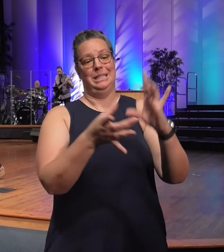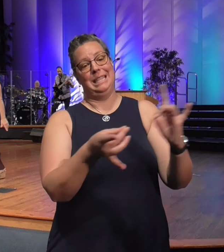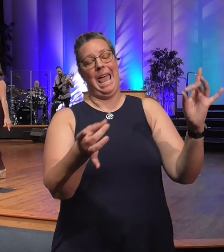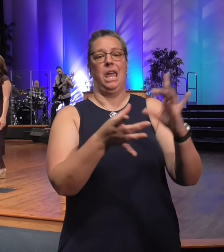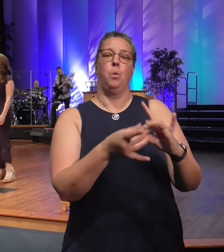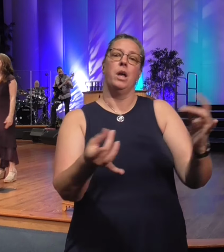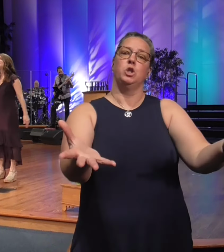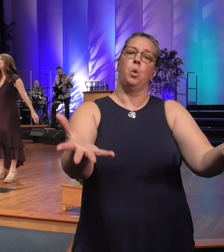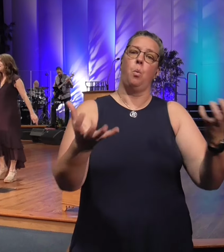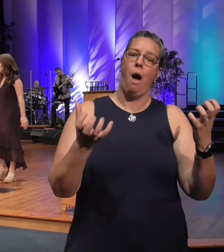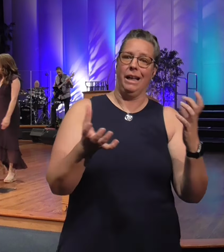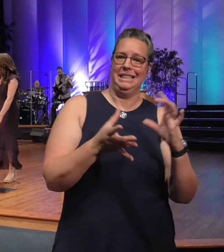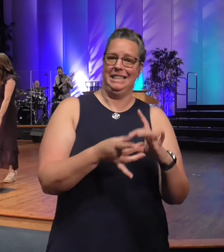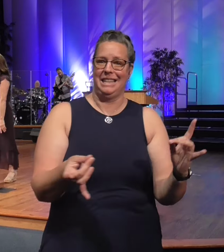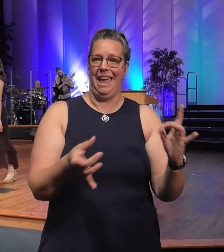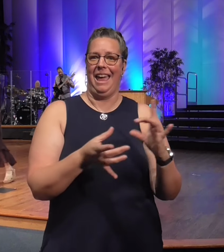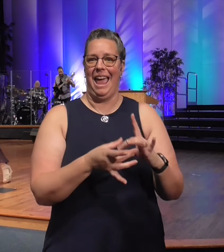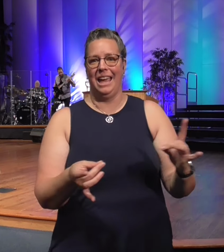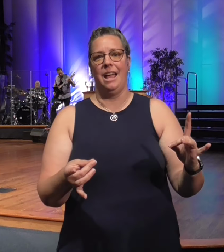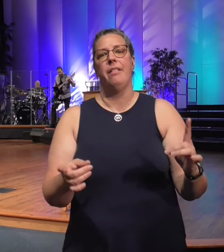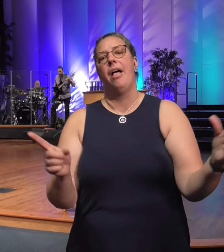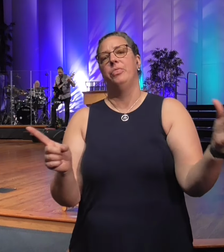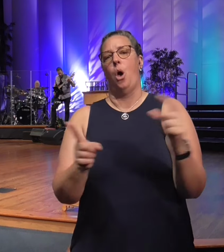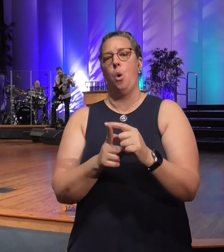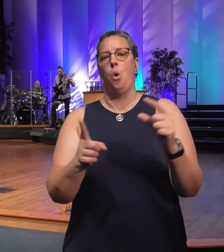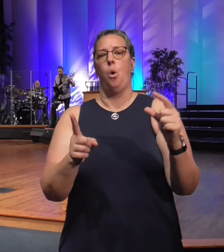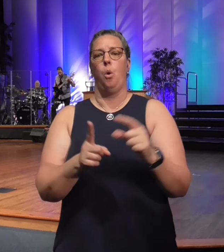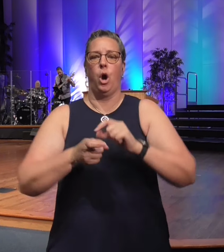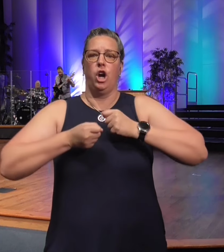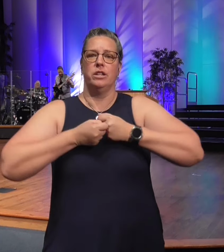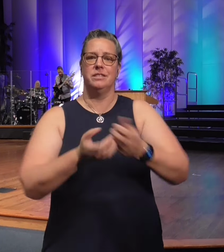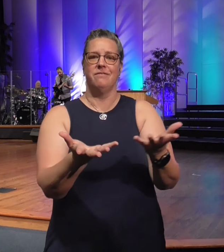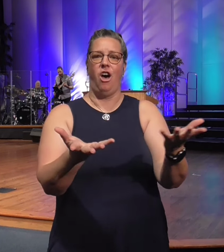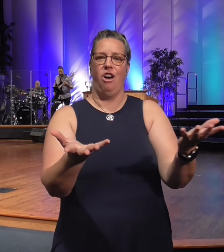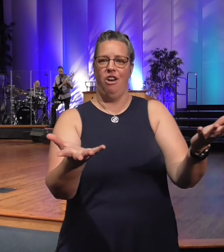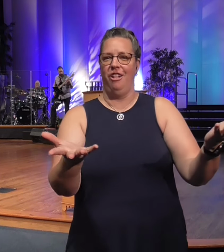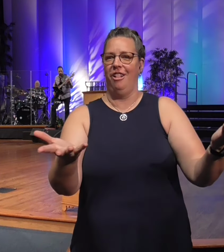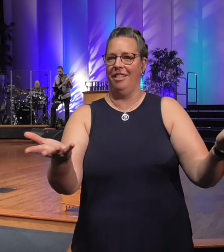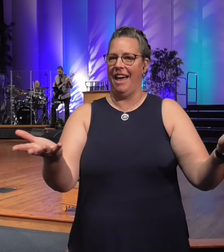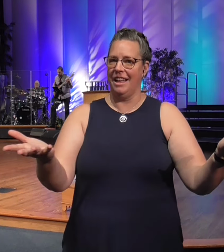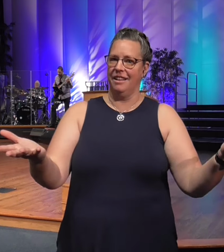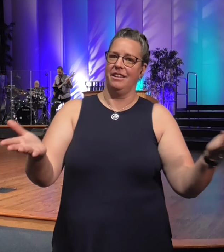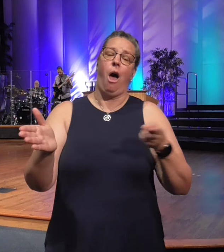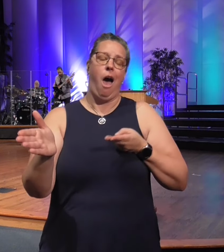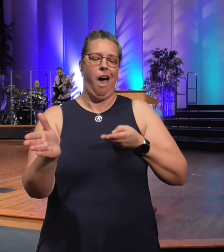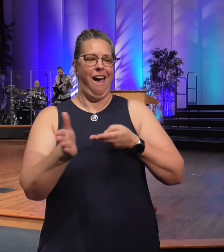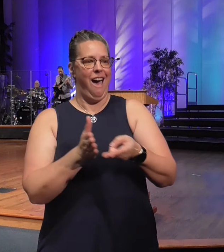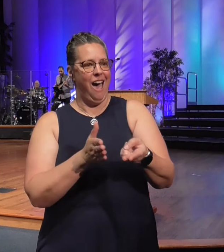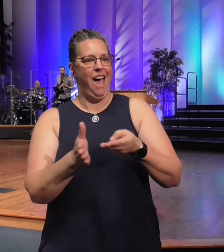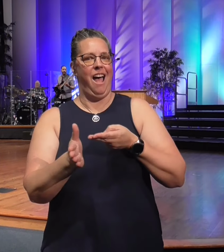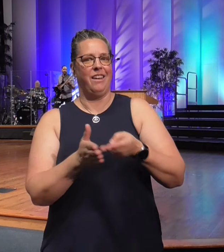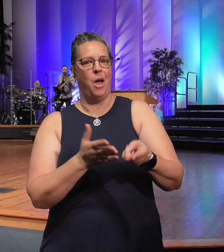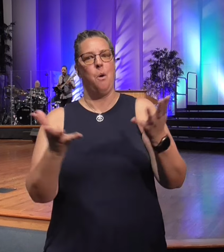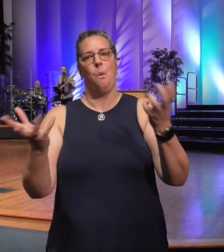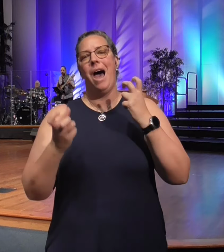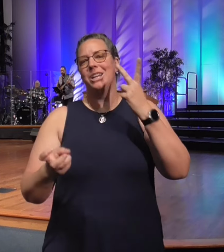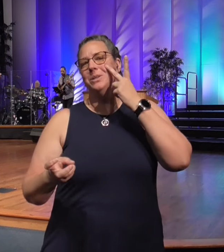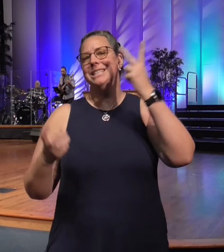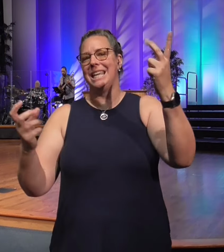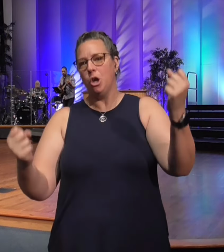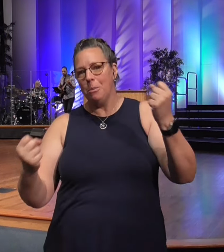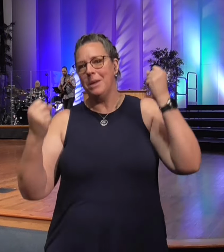you wanna say and let the words fall out. Honestly, I wanna